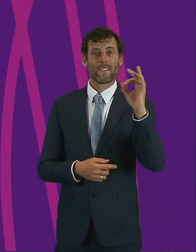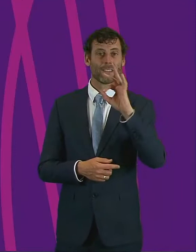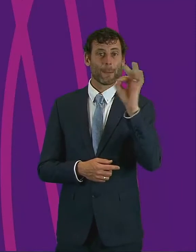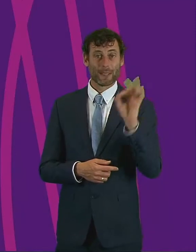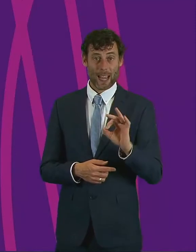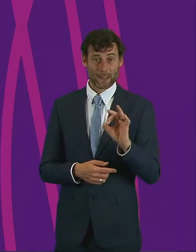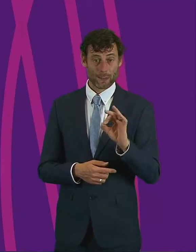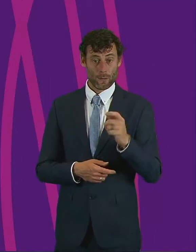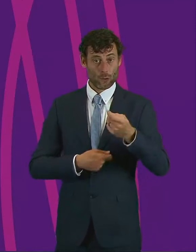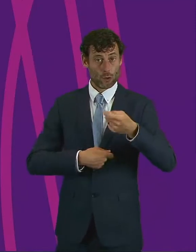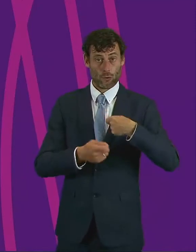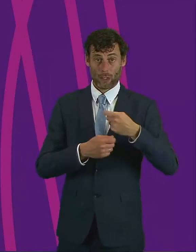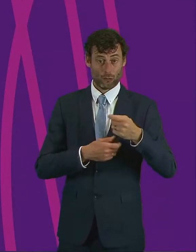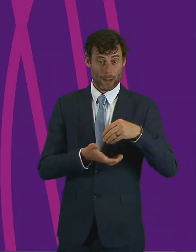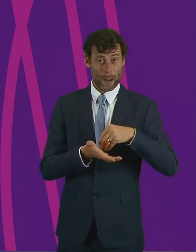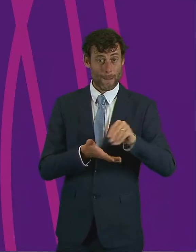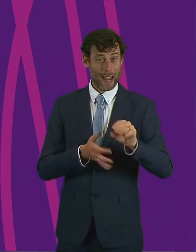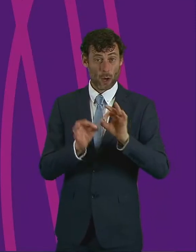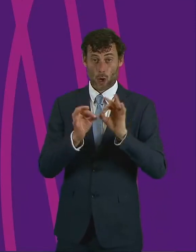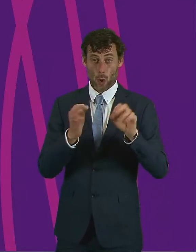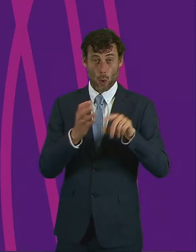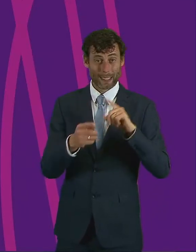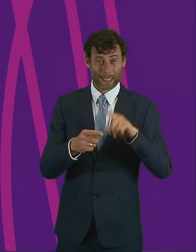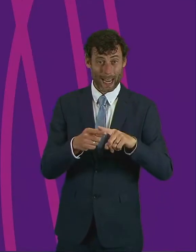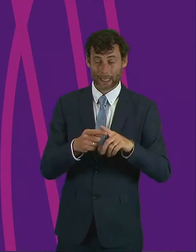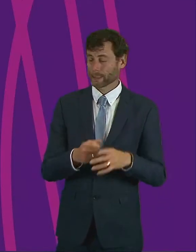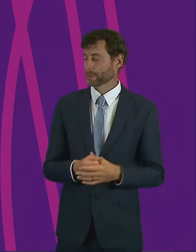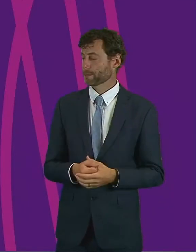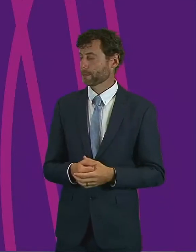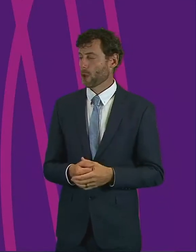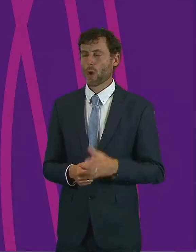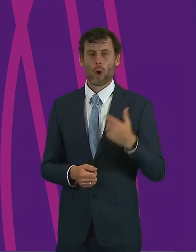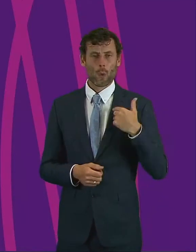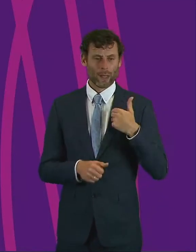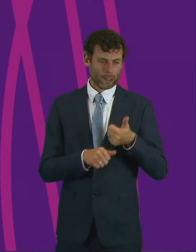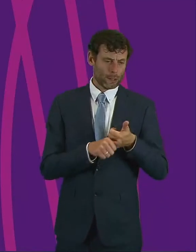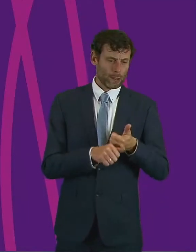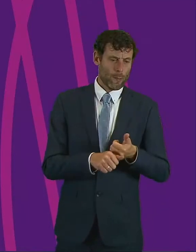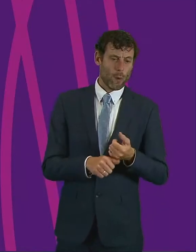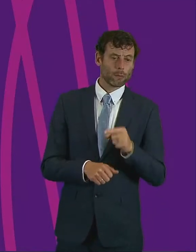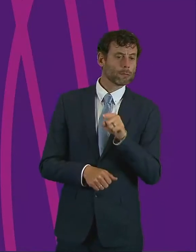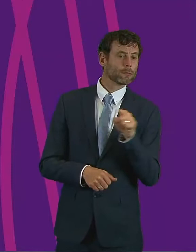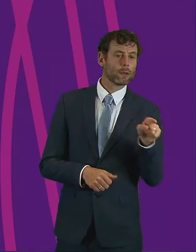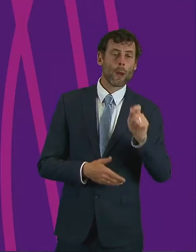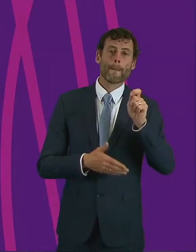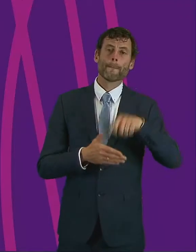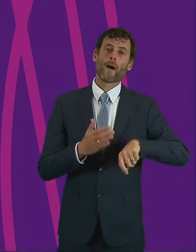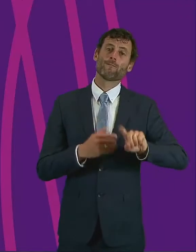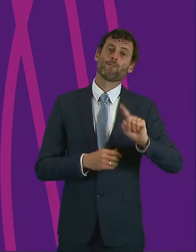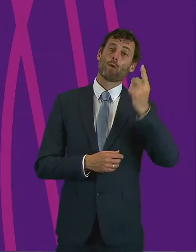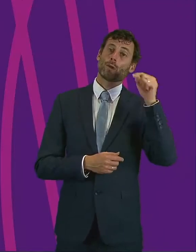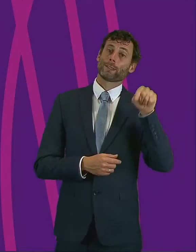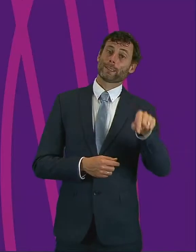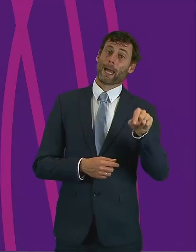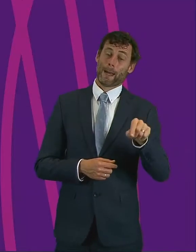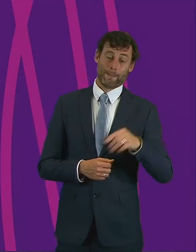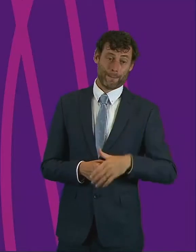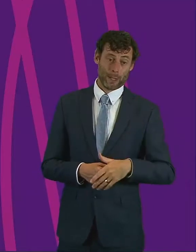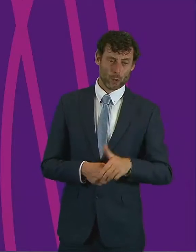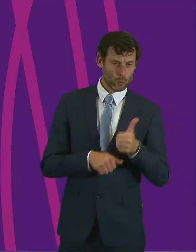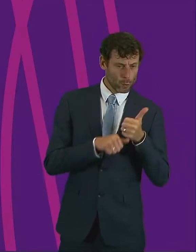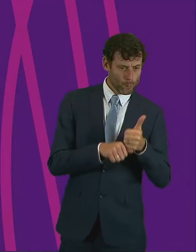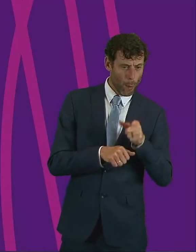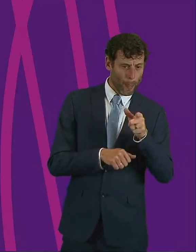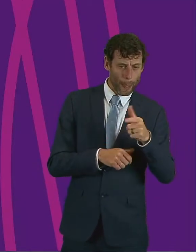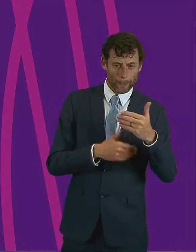no tax. We continue to focus support on first-time buyers and in assisting people as they progress through the